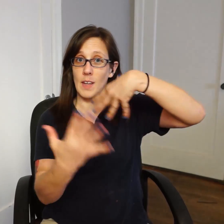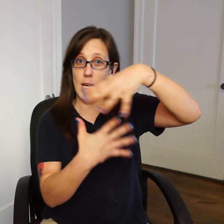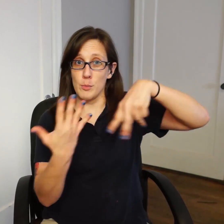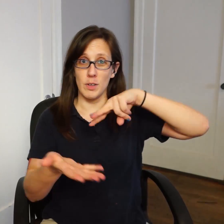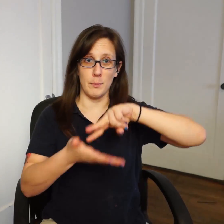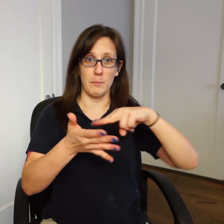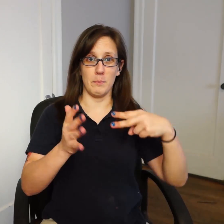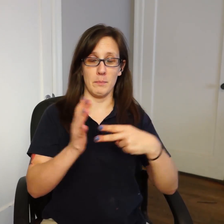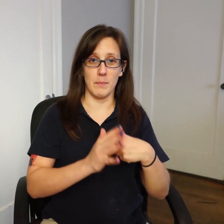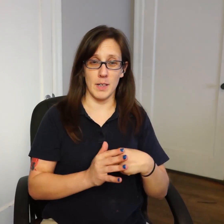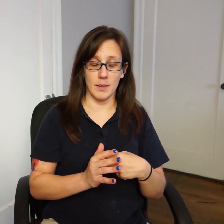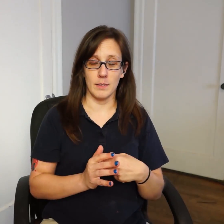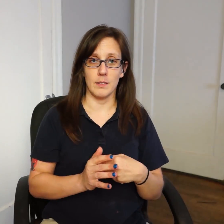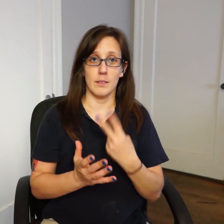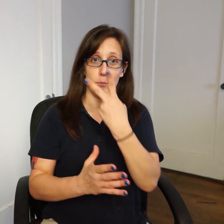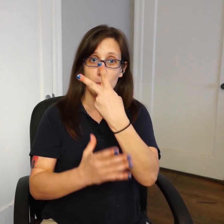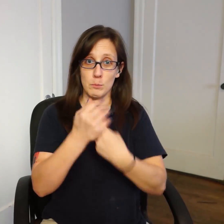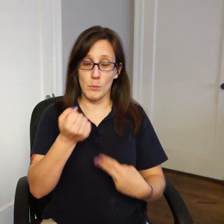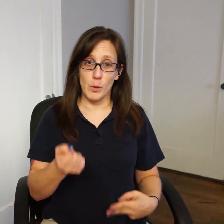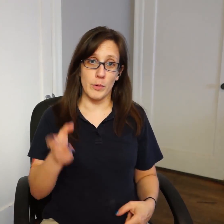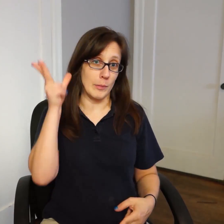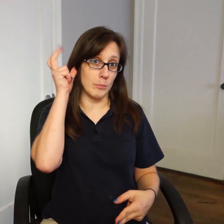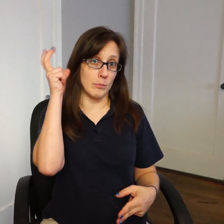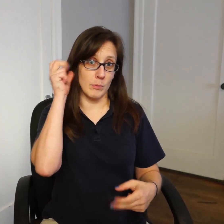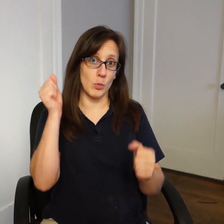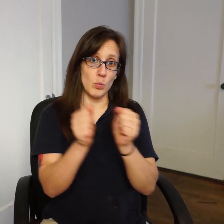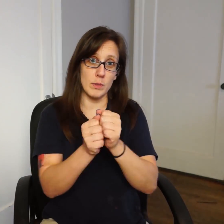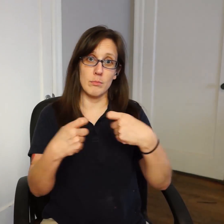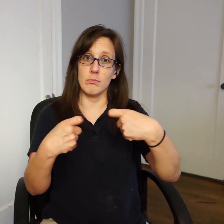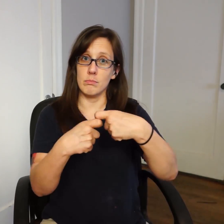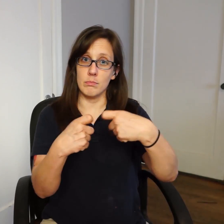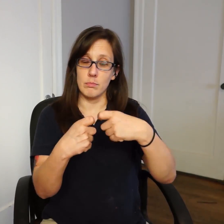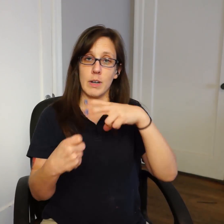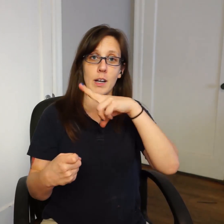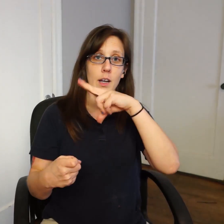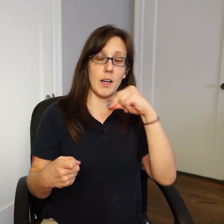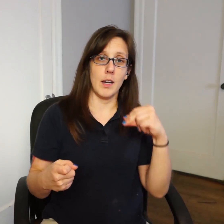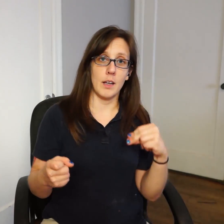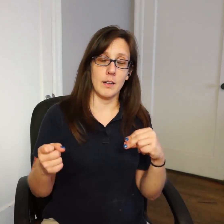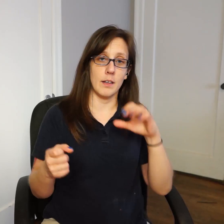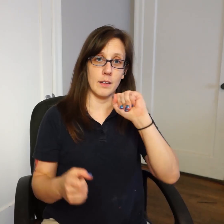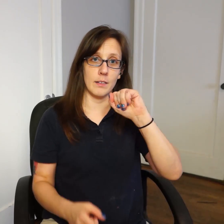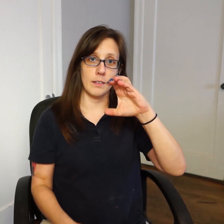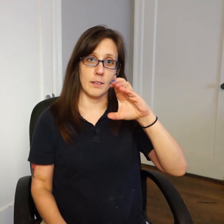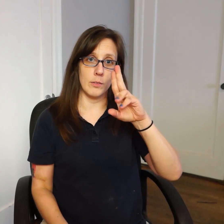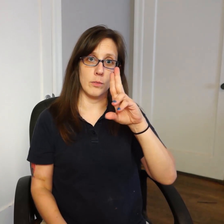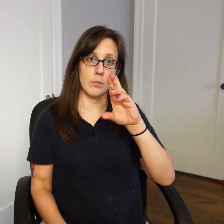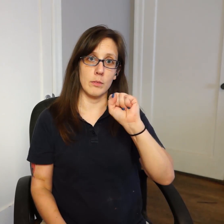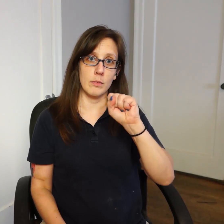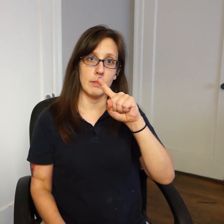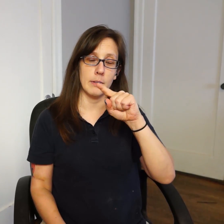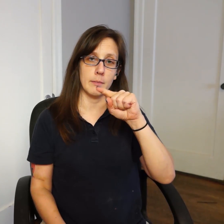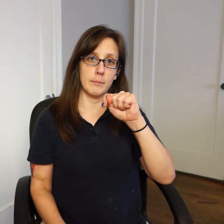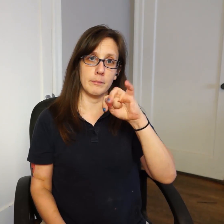mean that I would be hearing part electronically and part acoustically, so like a standard hearing aid.